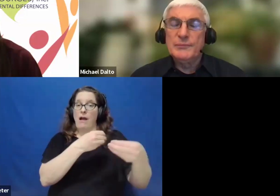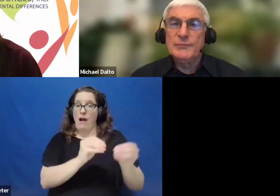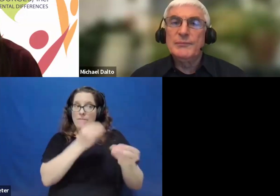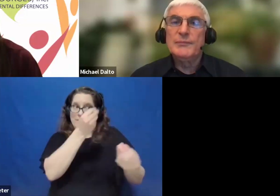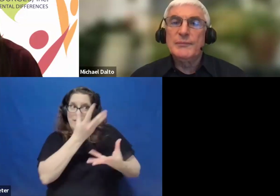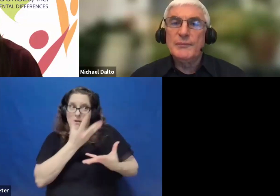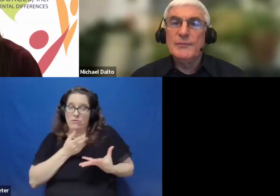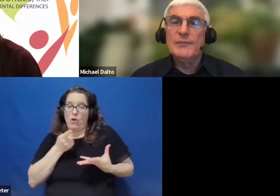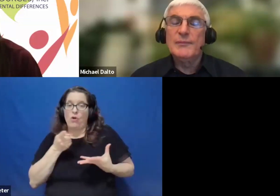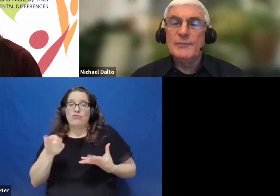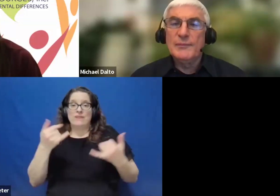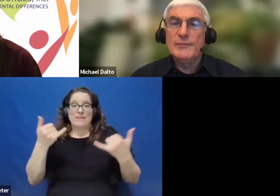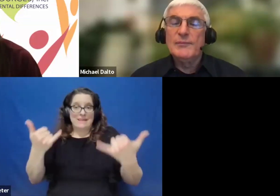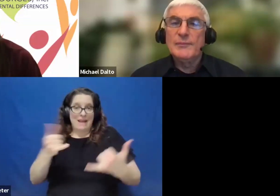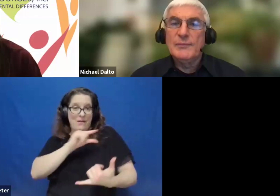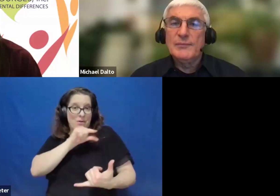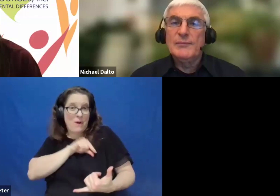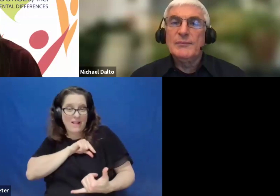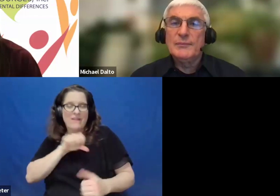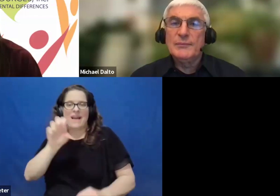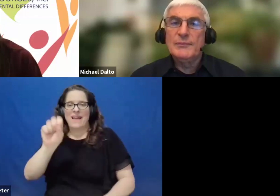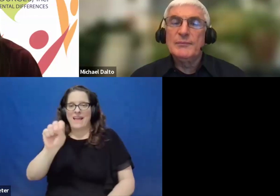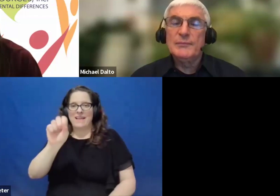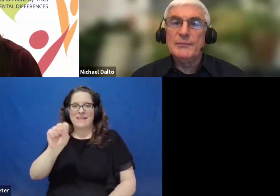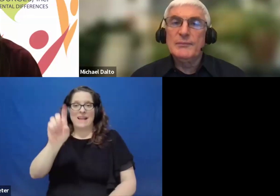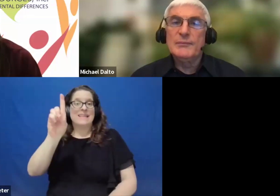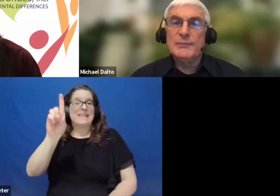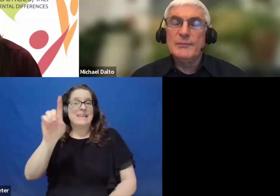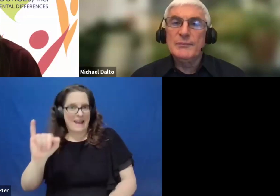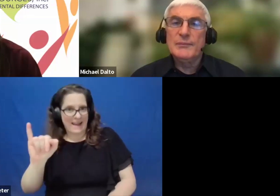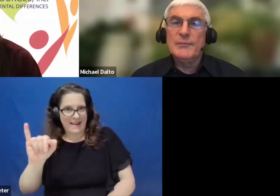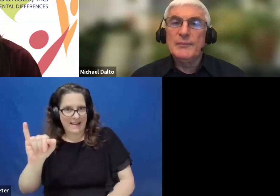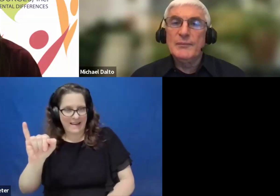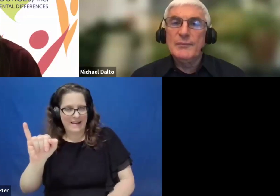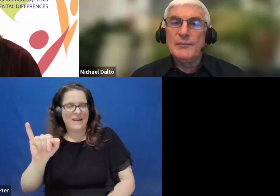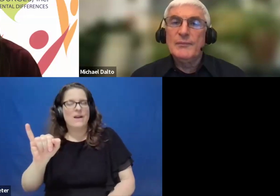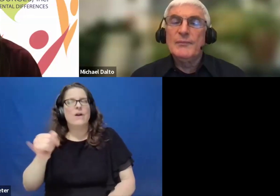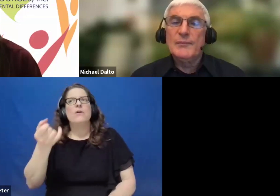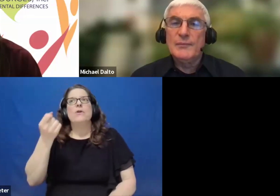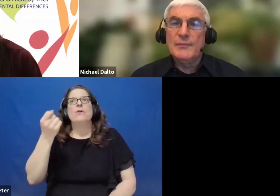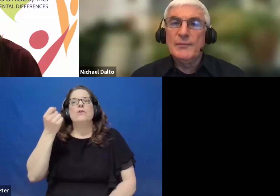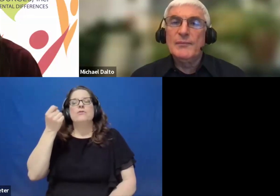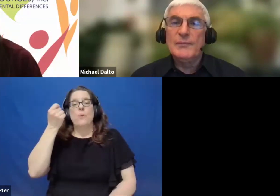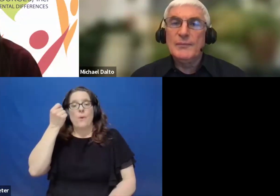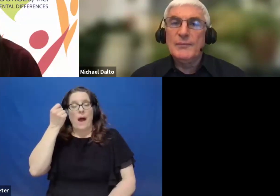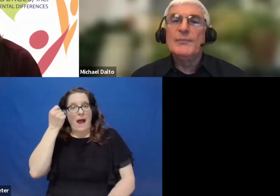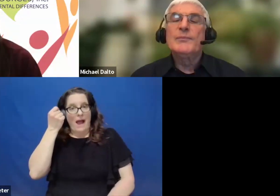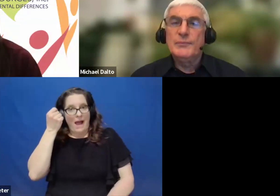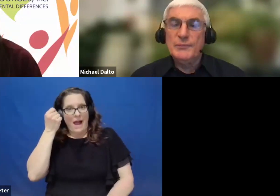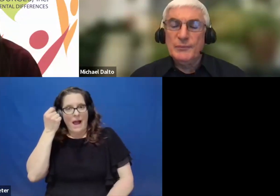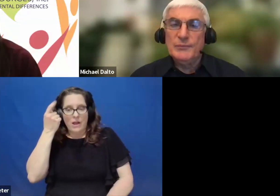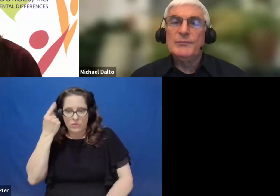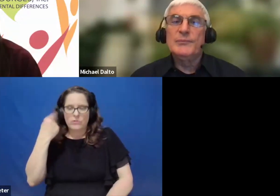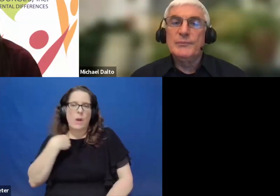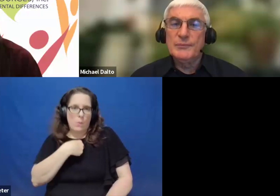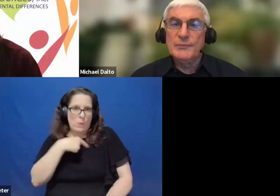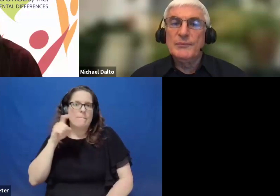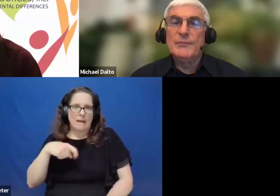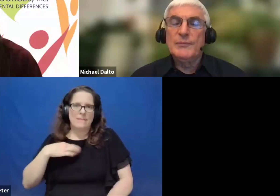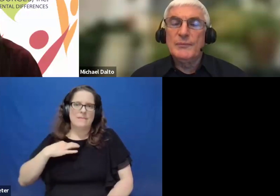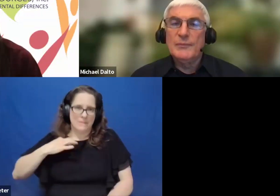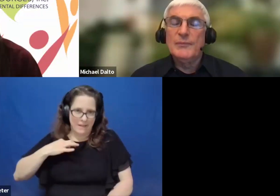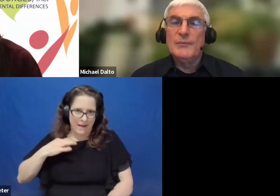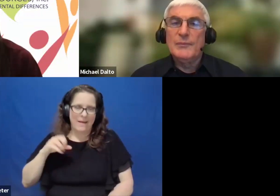going through that application process, I understand that by rule you have to do that.